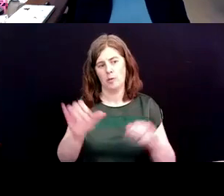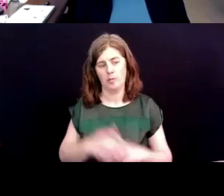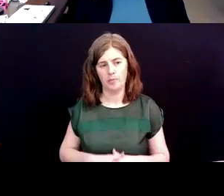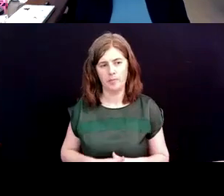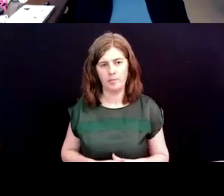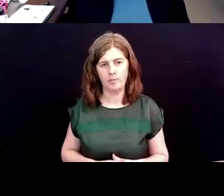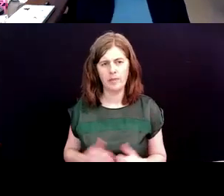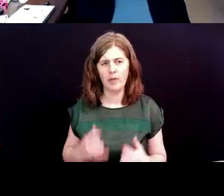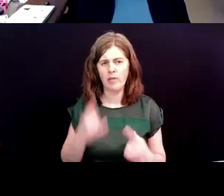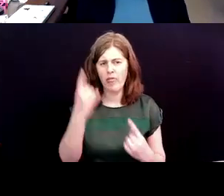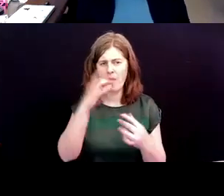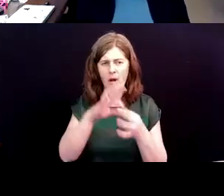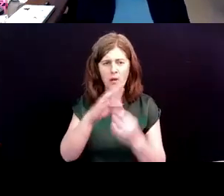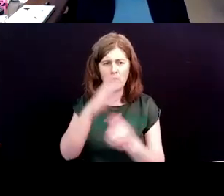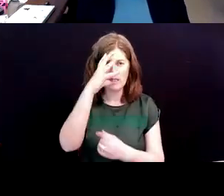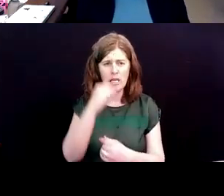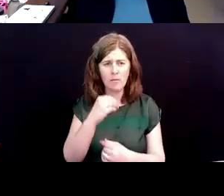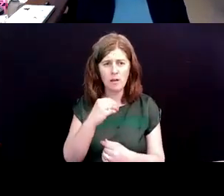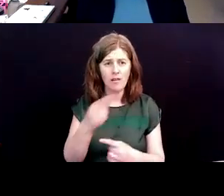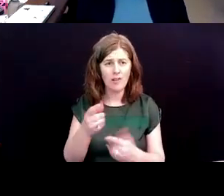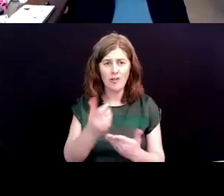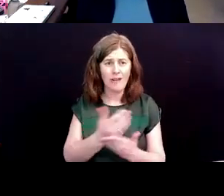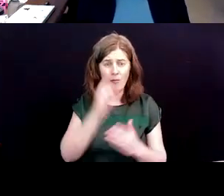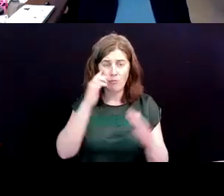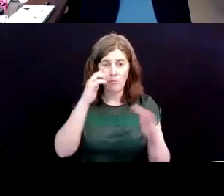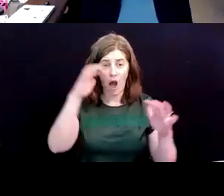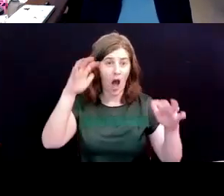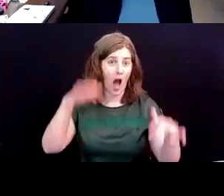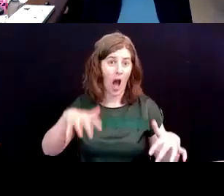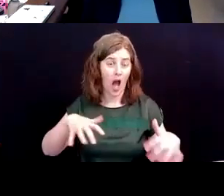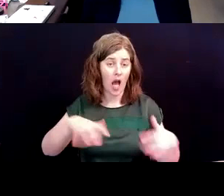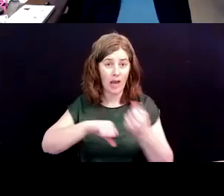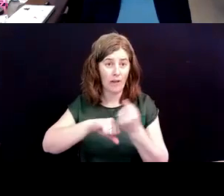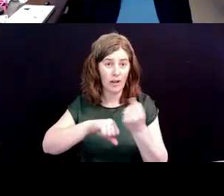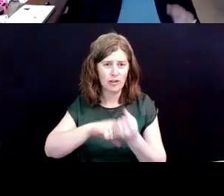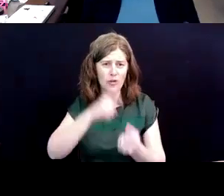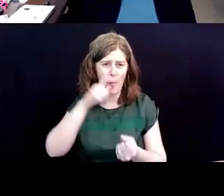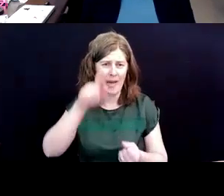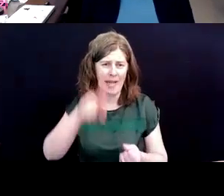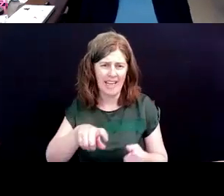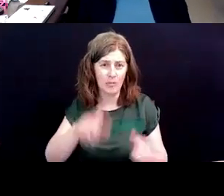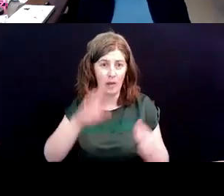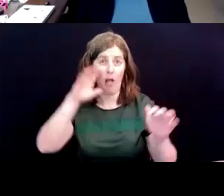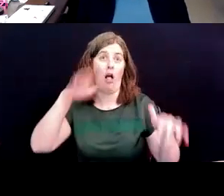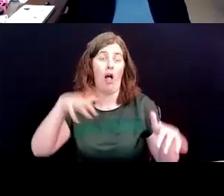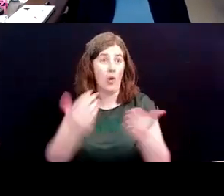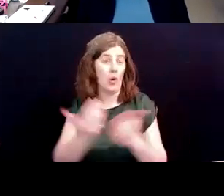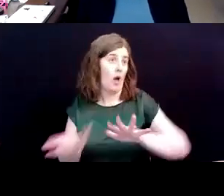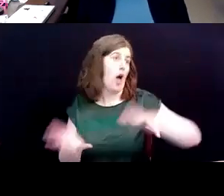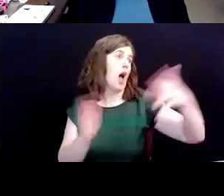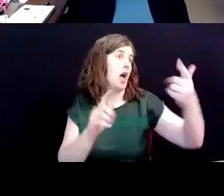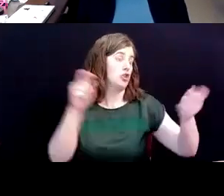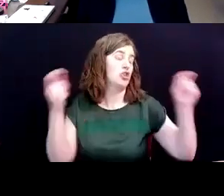about sleep. Now, these are not mind-blowing interventions, okay? And I don't think they need to be. So that's really the point of thinking about